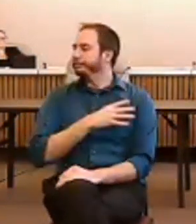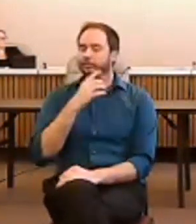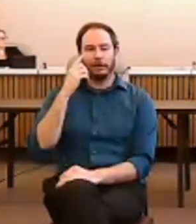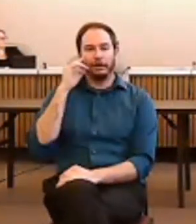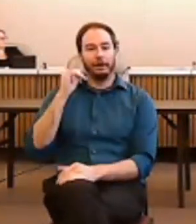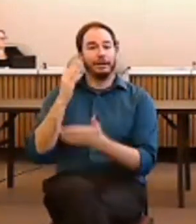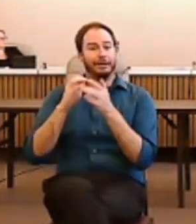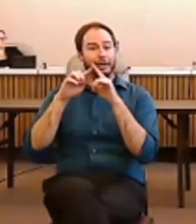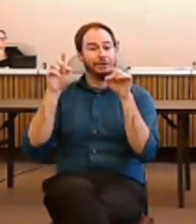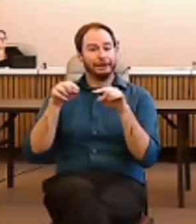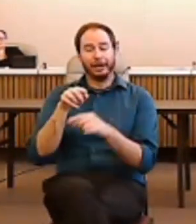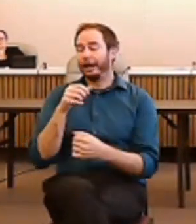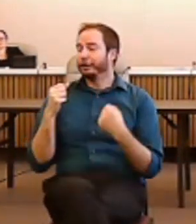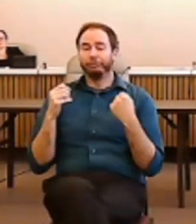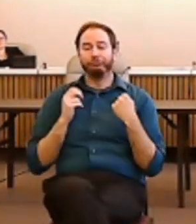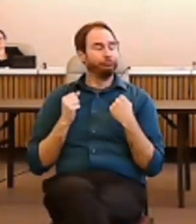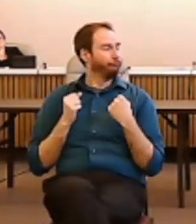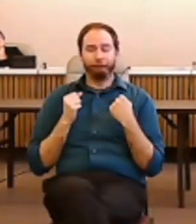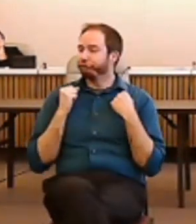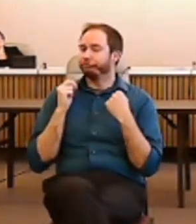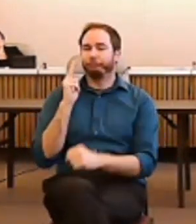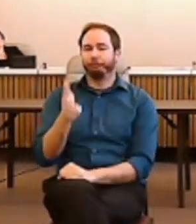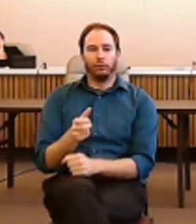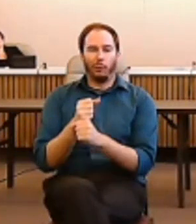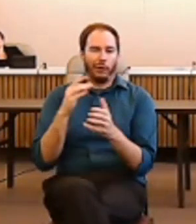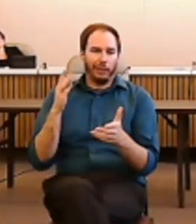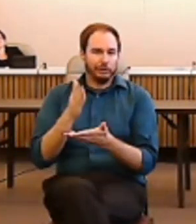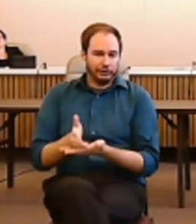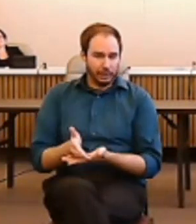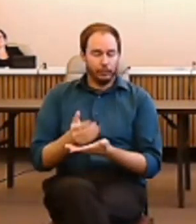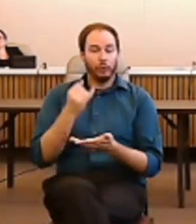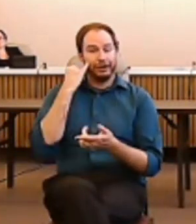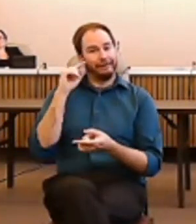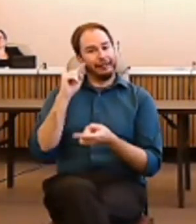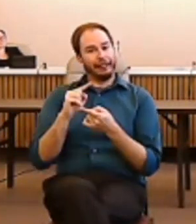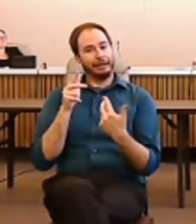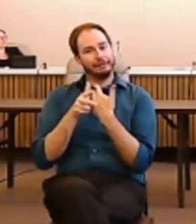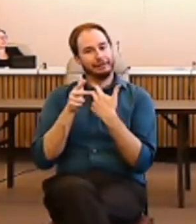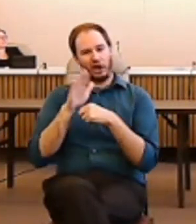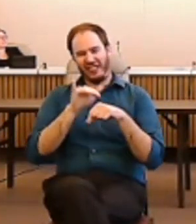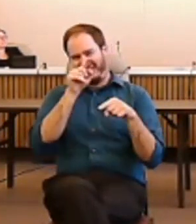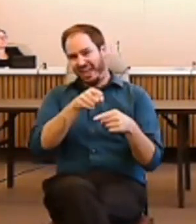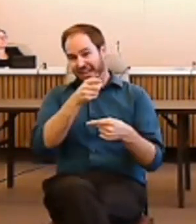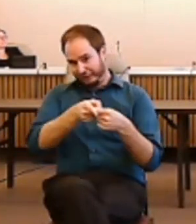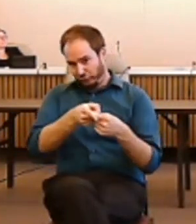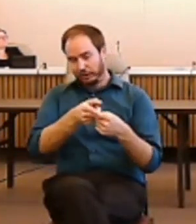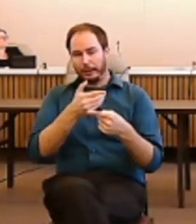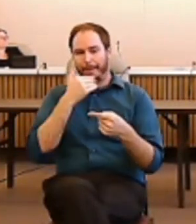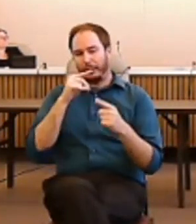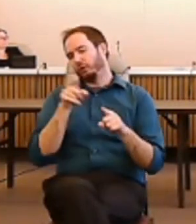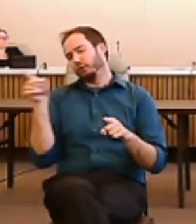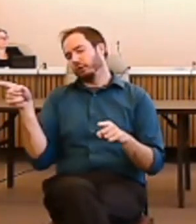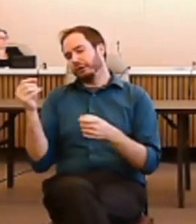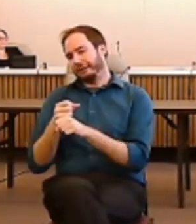the stop signs apply to them and they can go through them. So the fewer cars we can put through that intersection, the better.